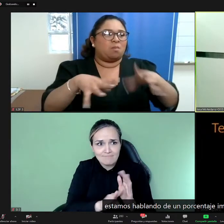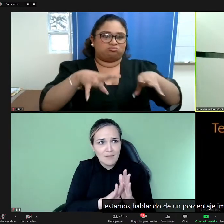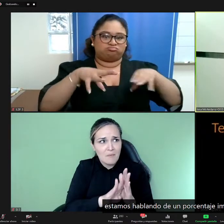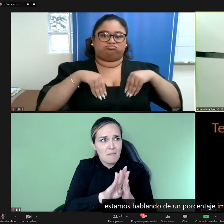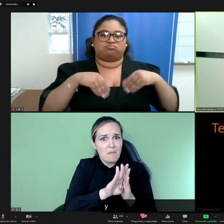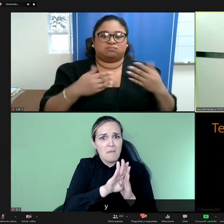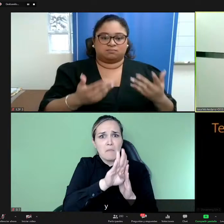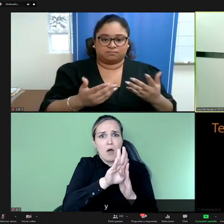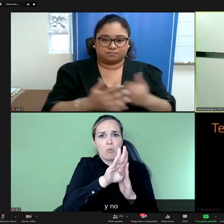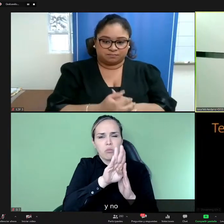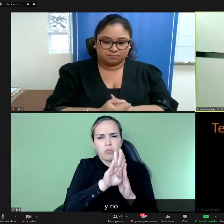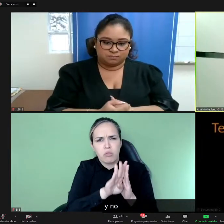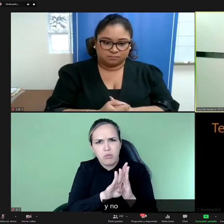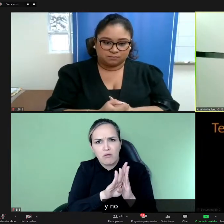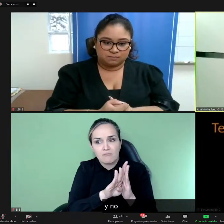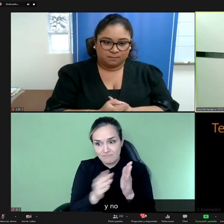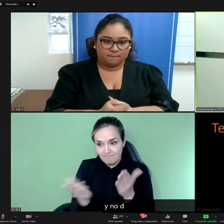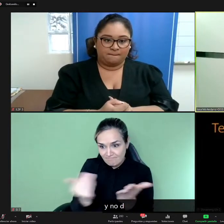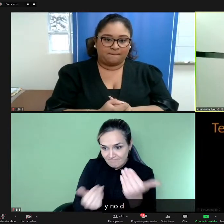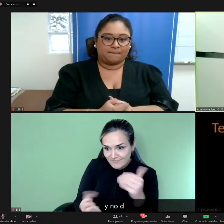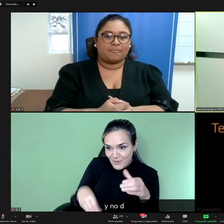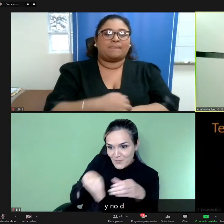not lose